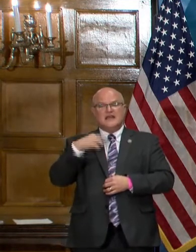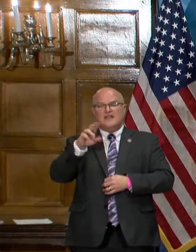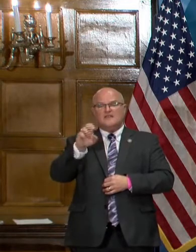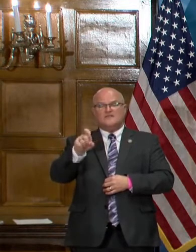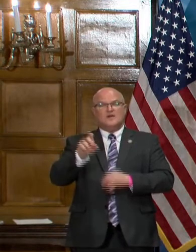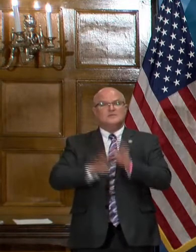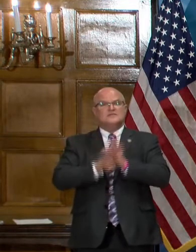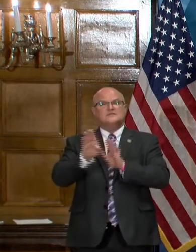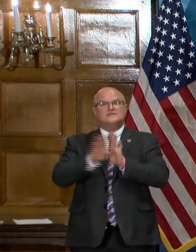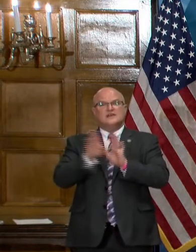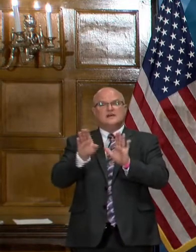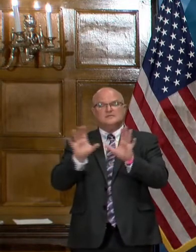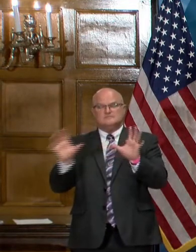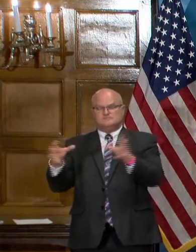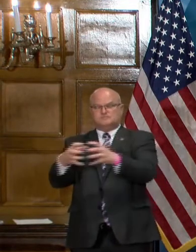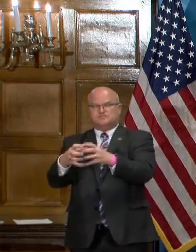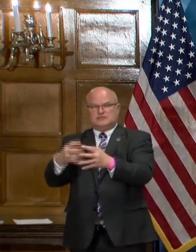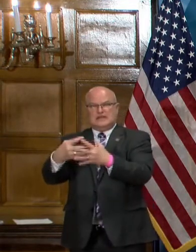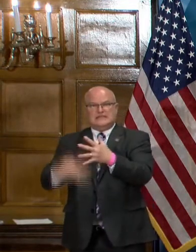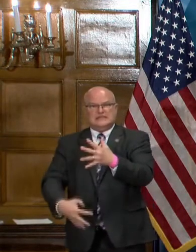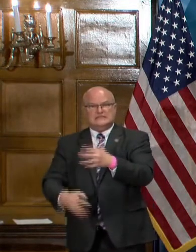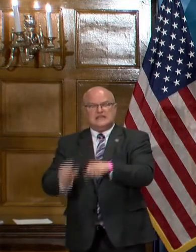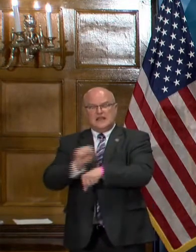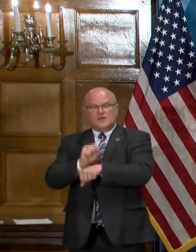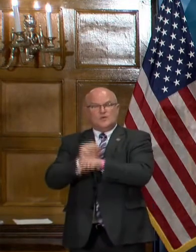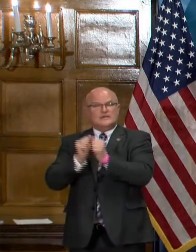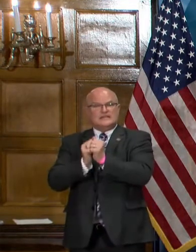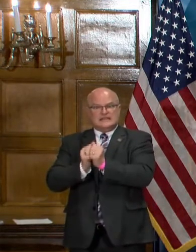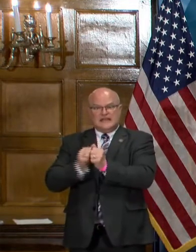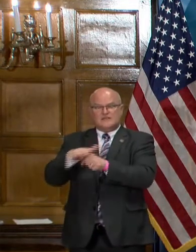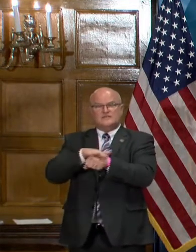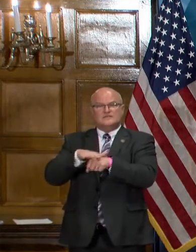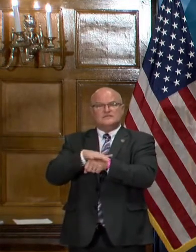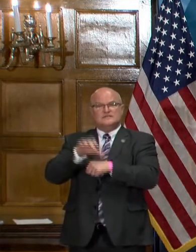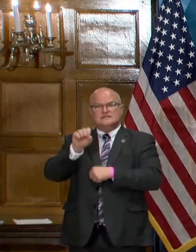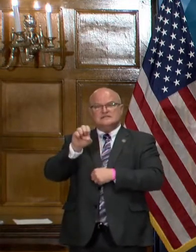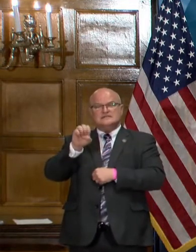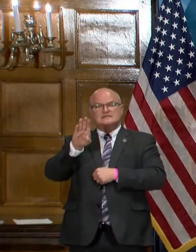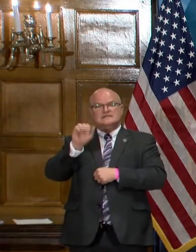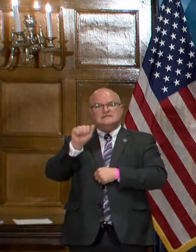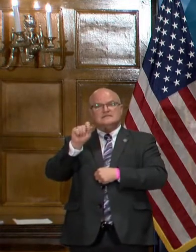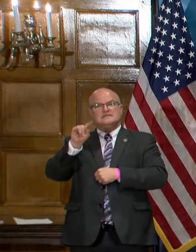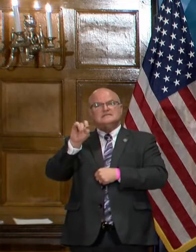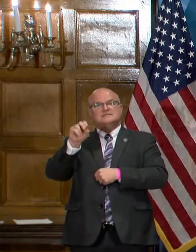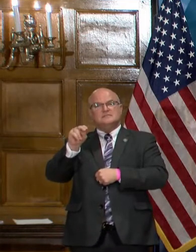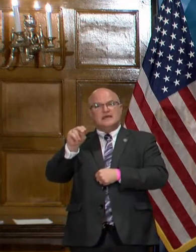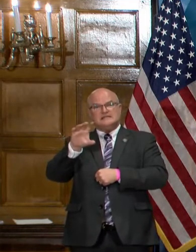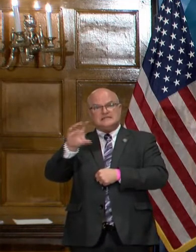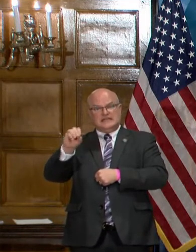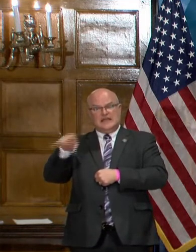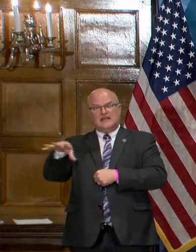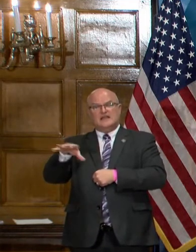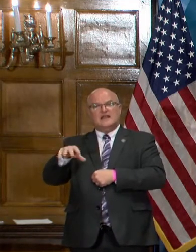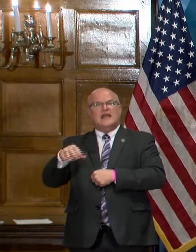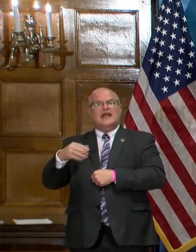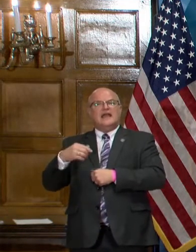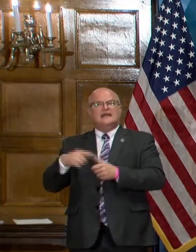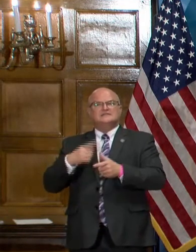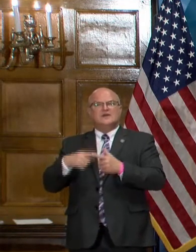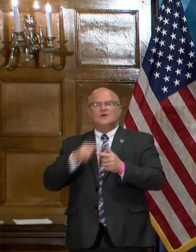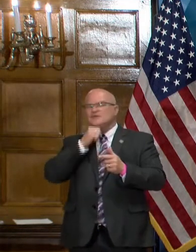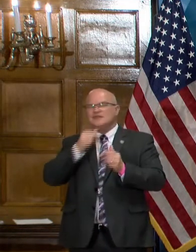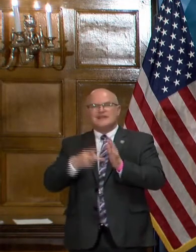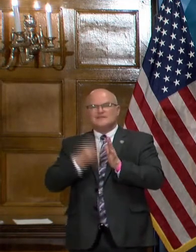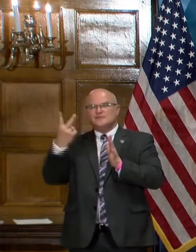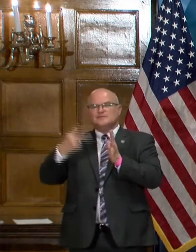pharmacies developed a consolidated list. They're working together. They're in Sebastian County, and that helps us with eliminating the